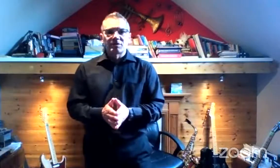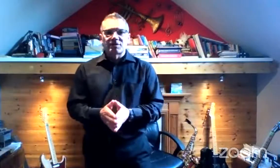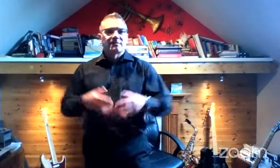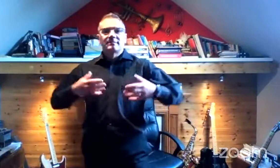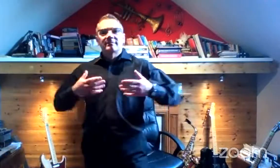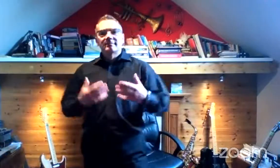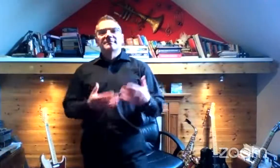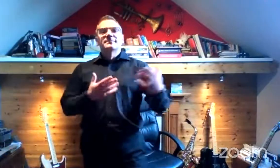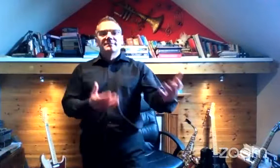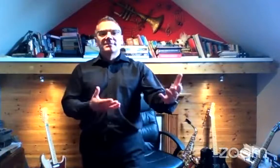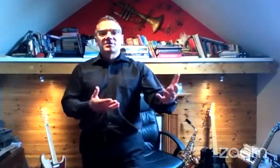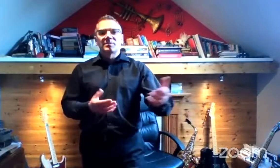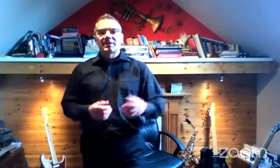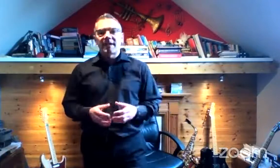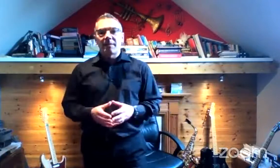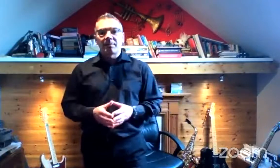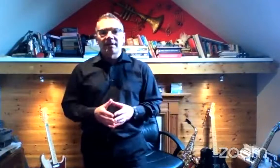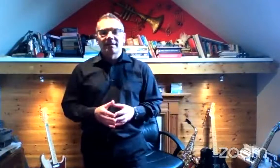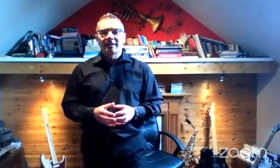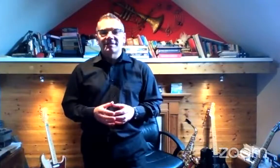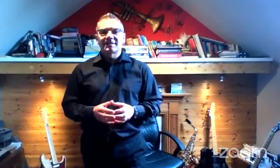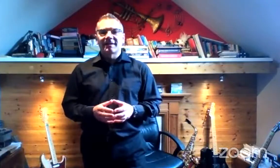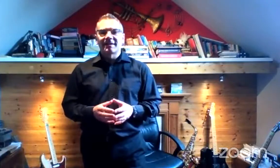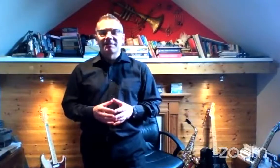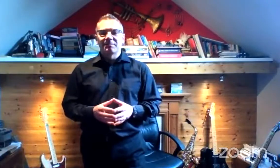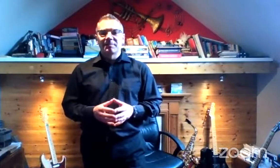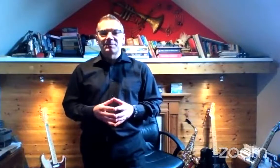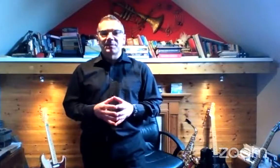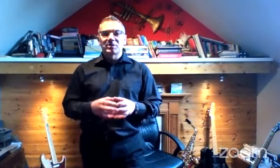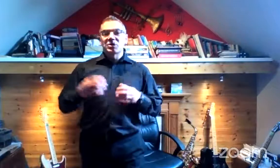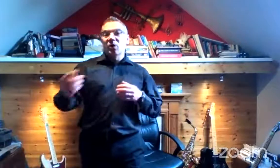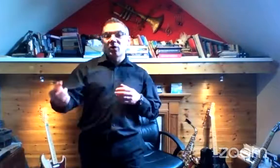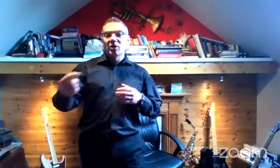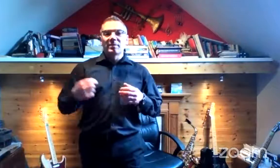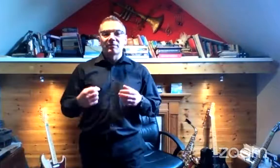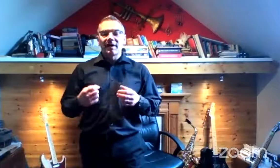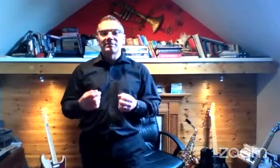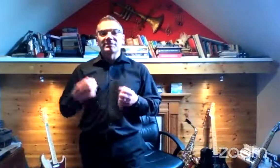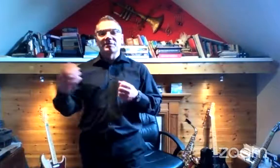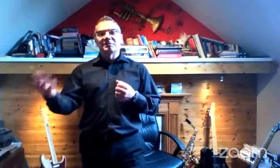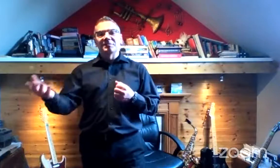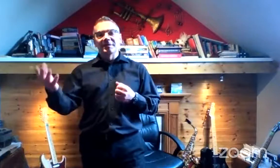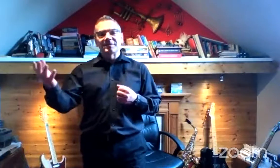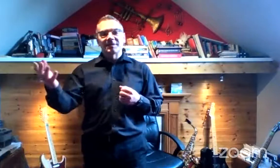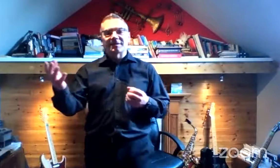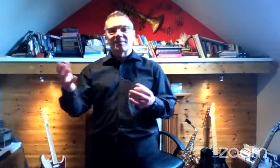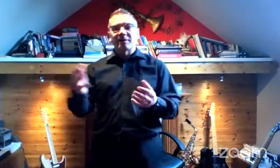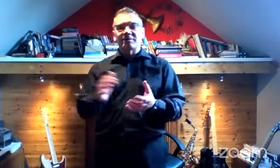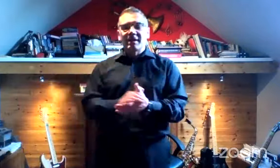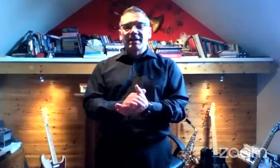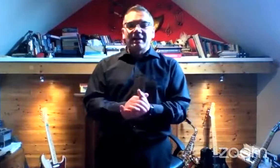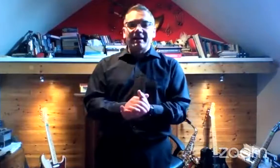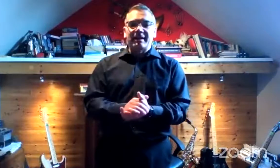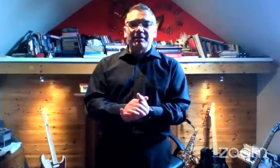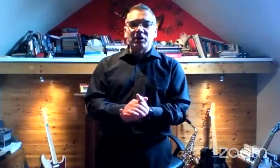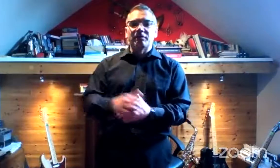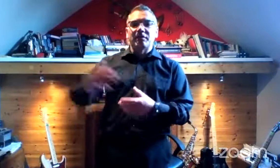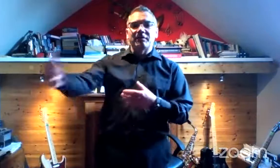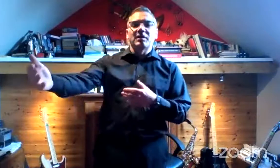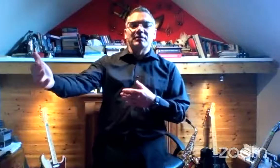because something's happening. It's because you're coming round. It's about the love of